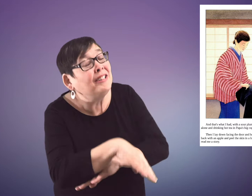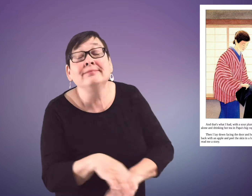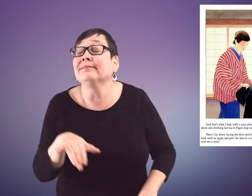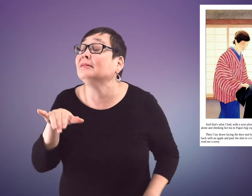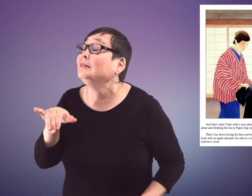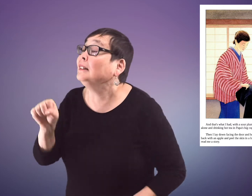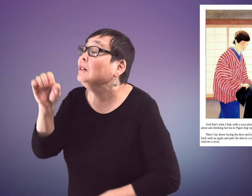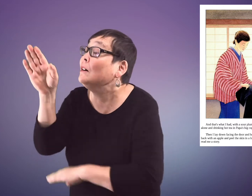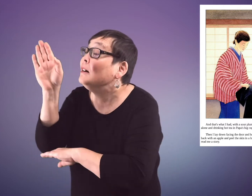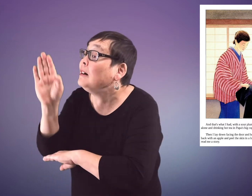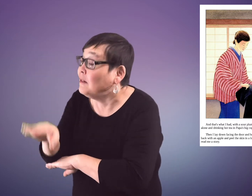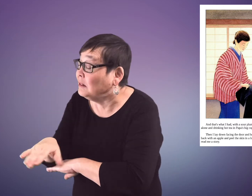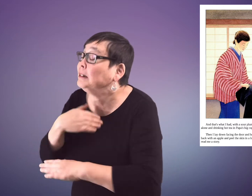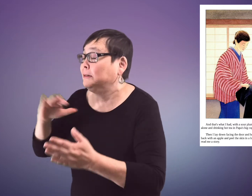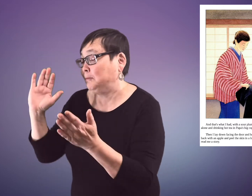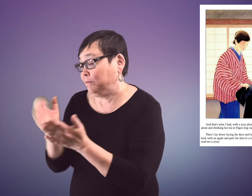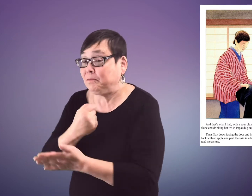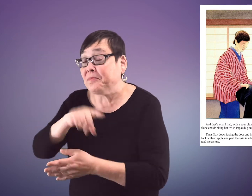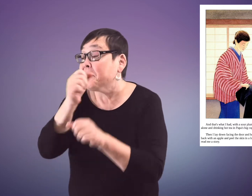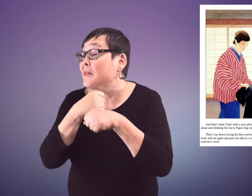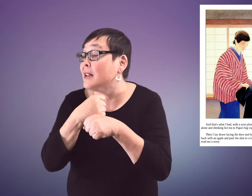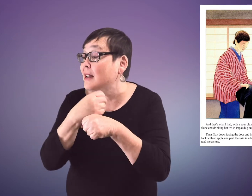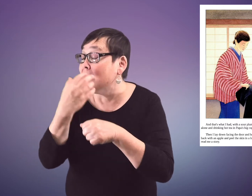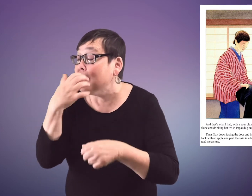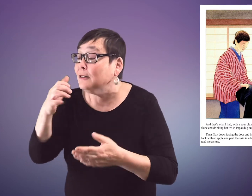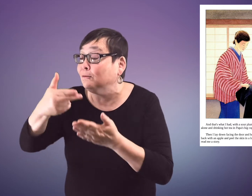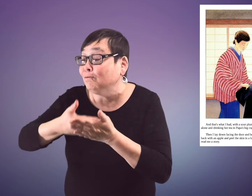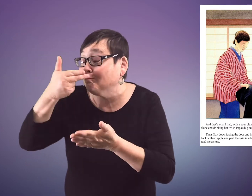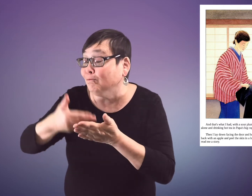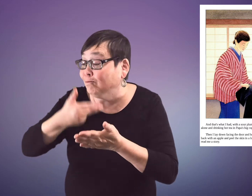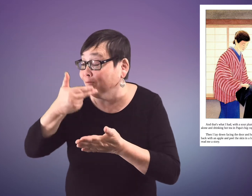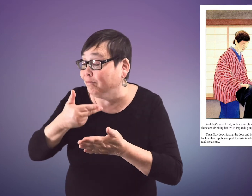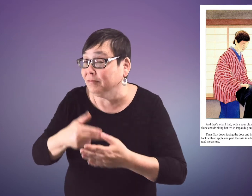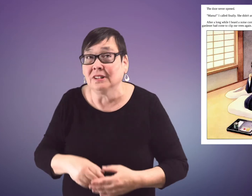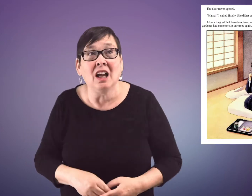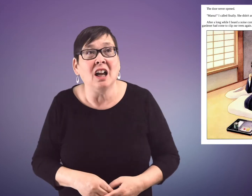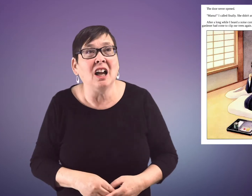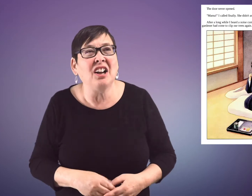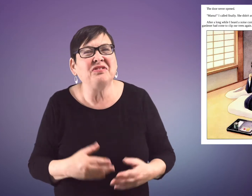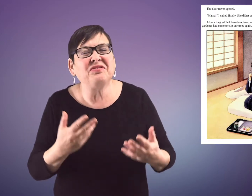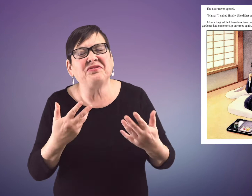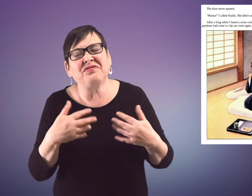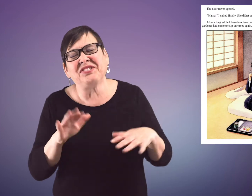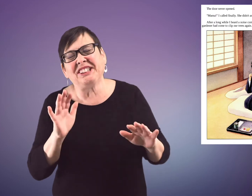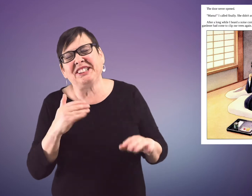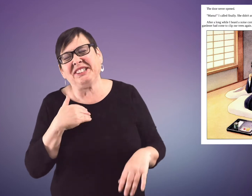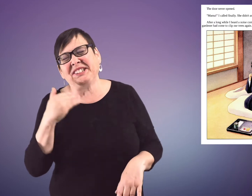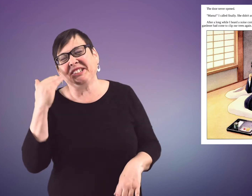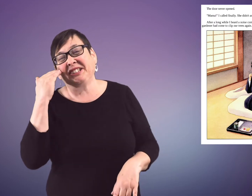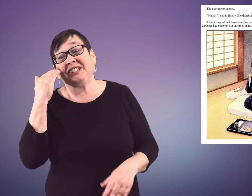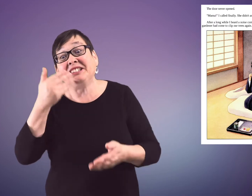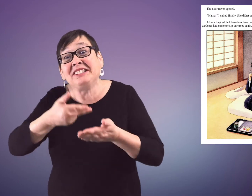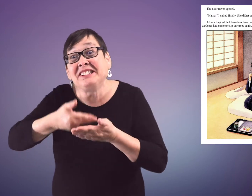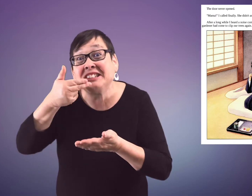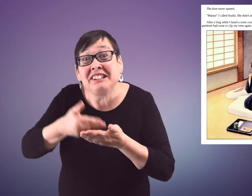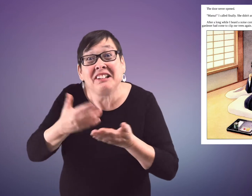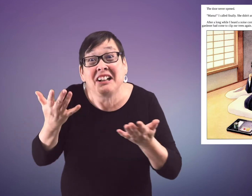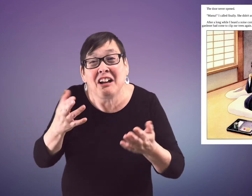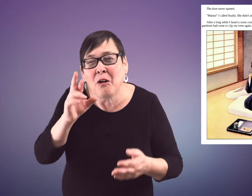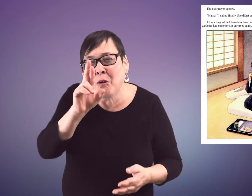All afternoon." "Yes, all afternoon. I'll go and make you a hot lunch." Oh, I knew what